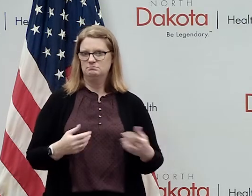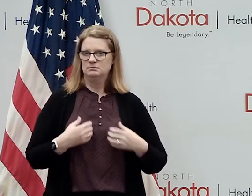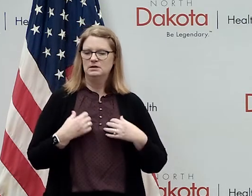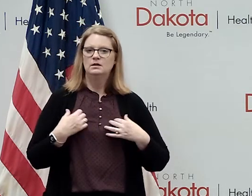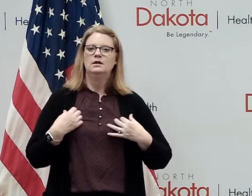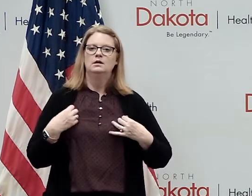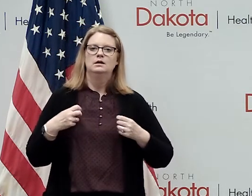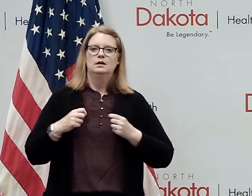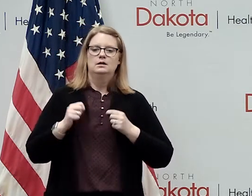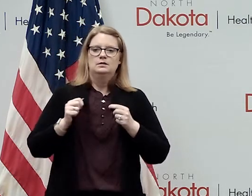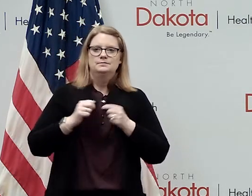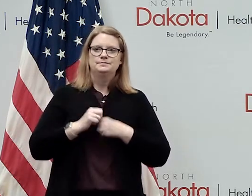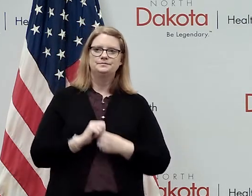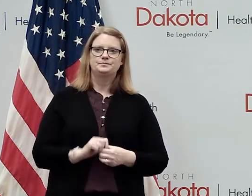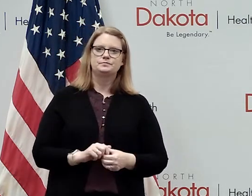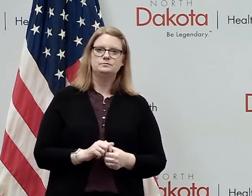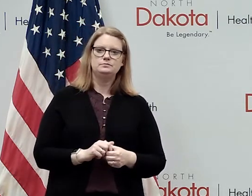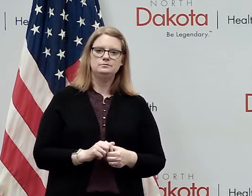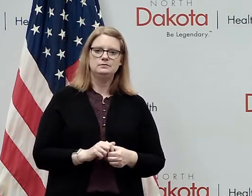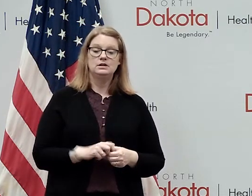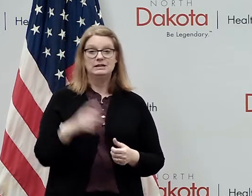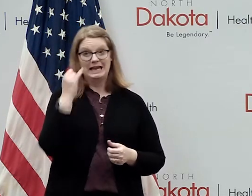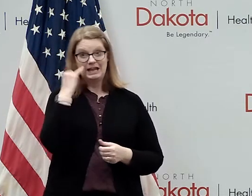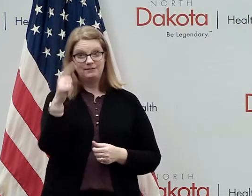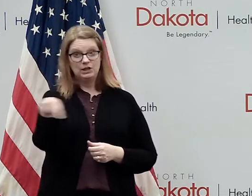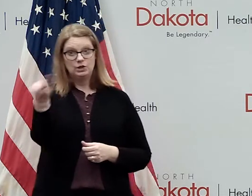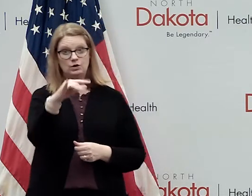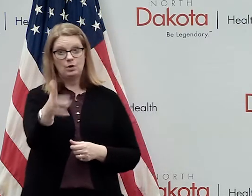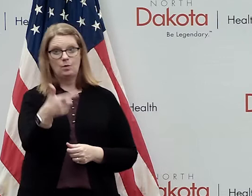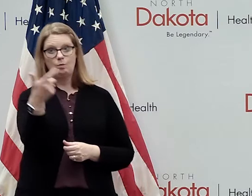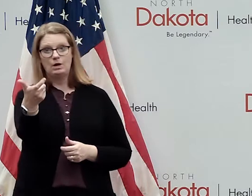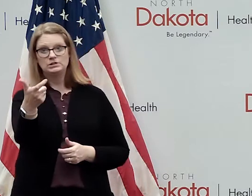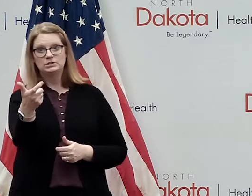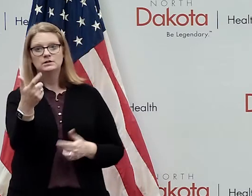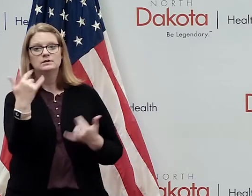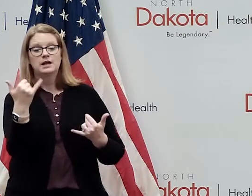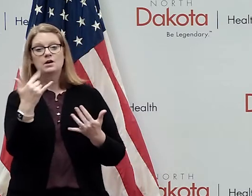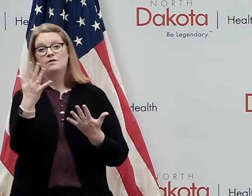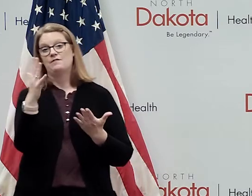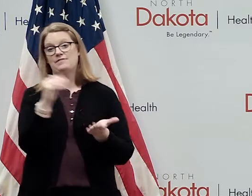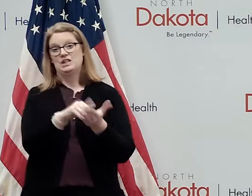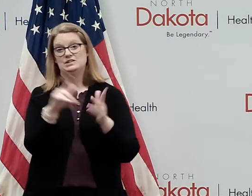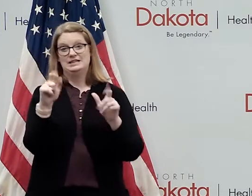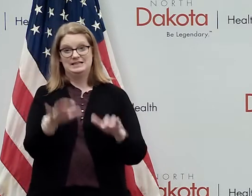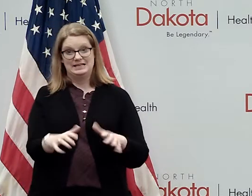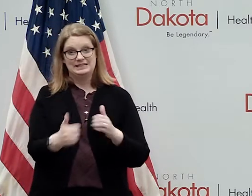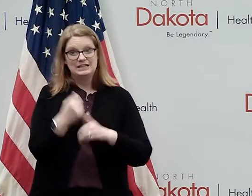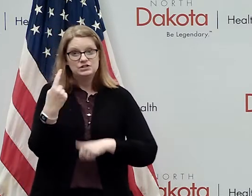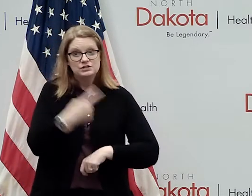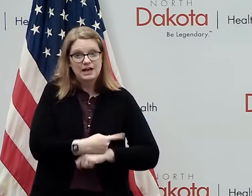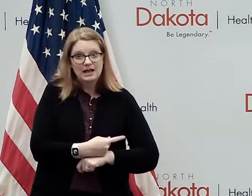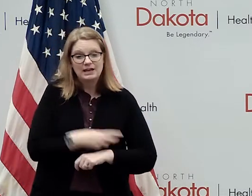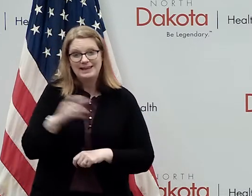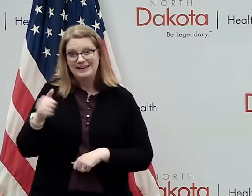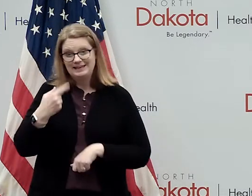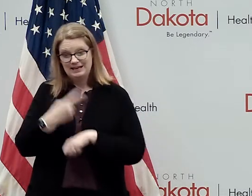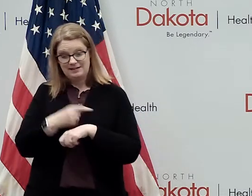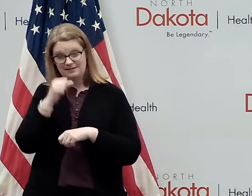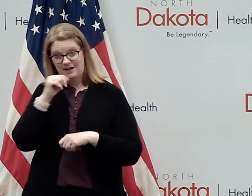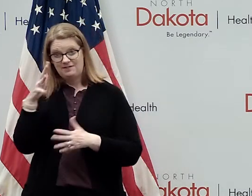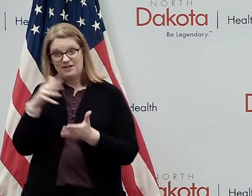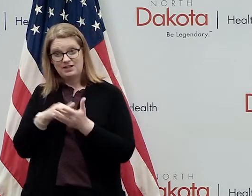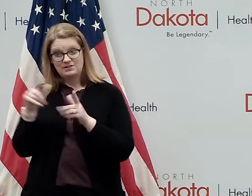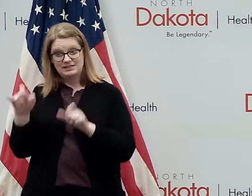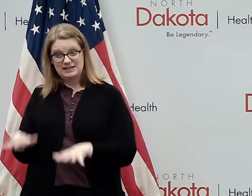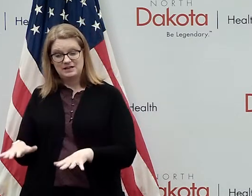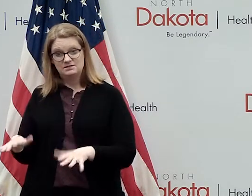I mean, the way you should think about it, people that are watching, if we were now approaching 5,000 tests a day, any day we're not doing 5,000 tests, those are tests